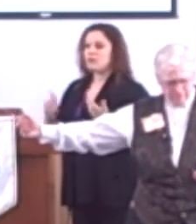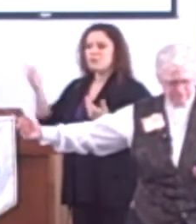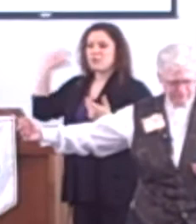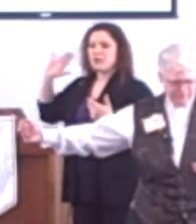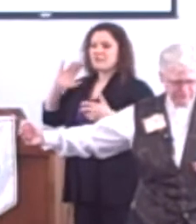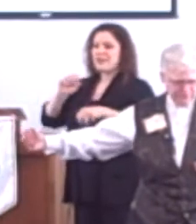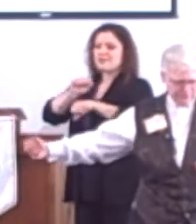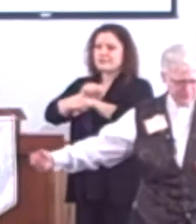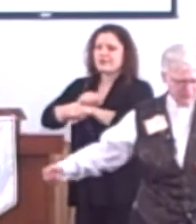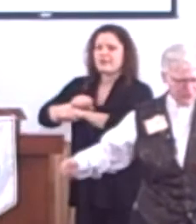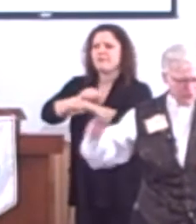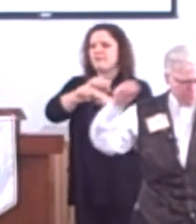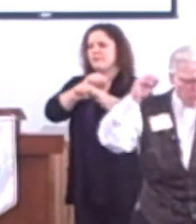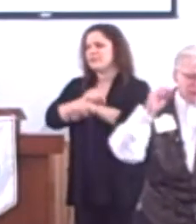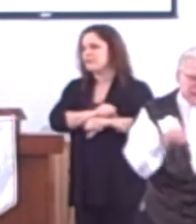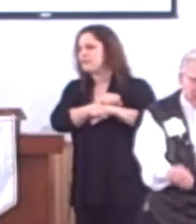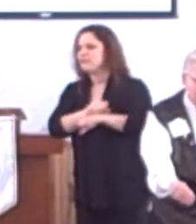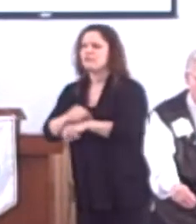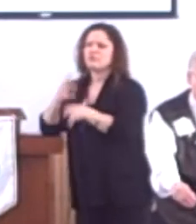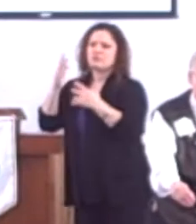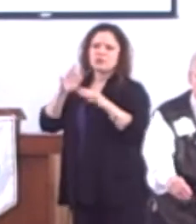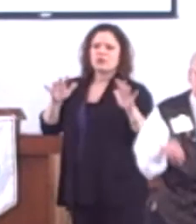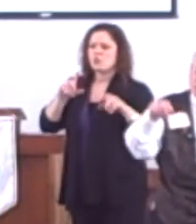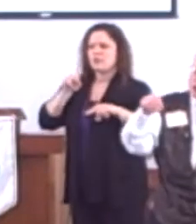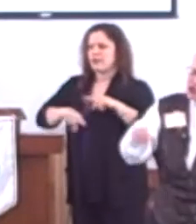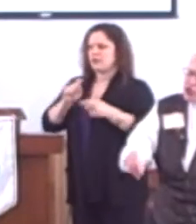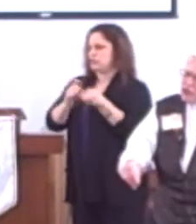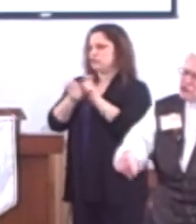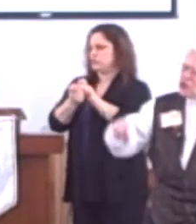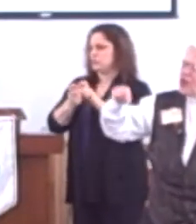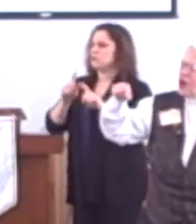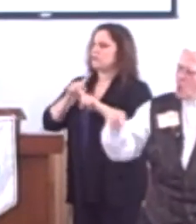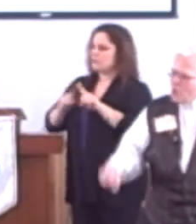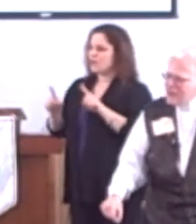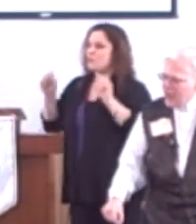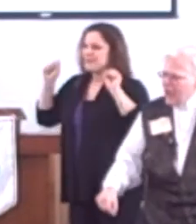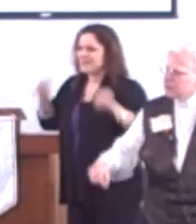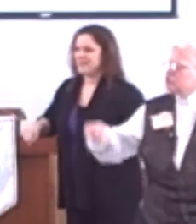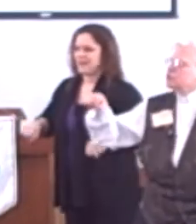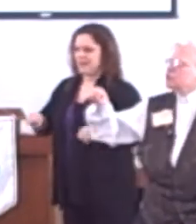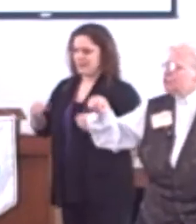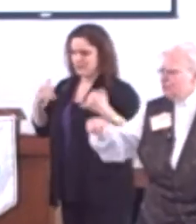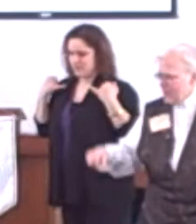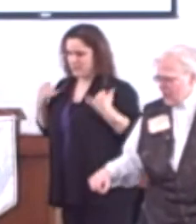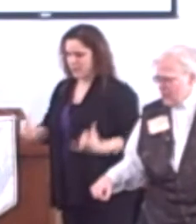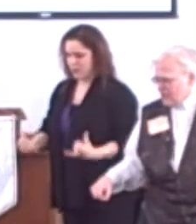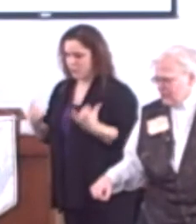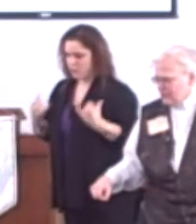But we can change how we act